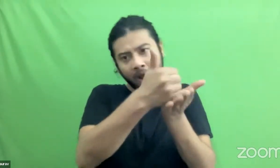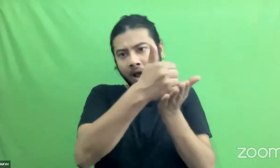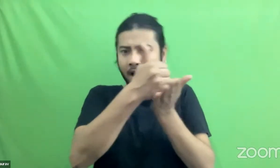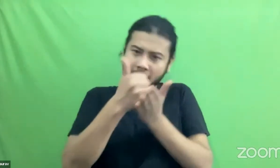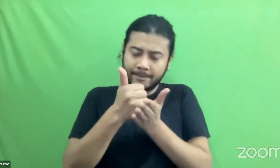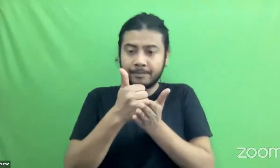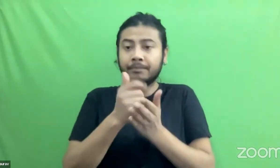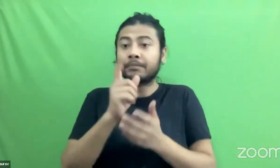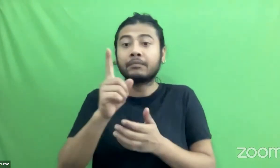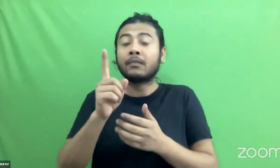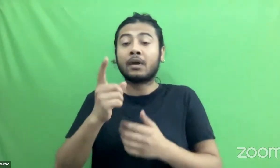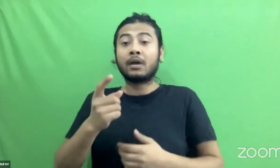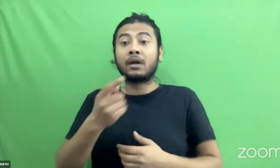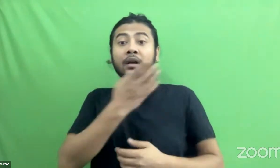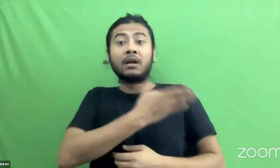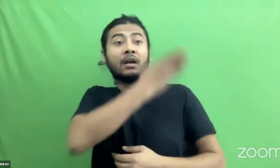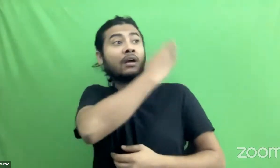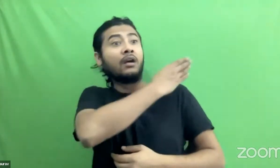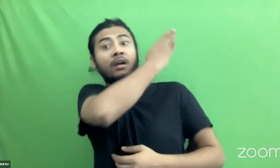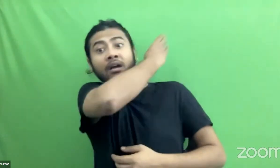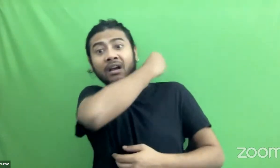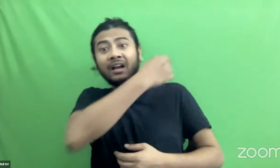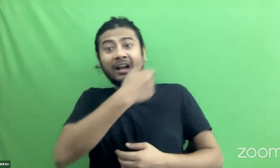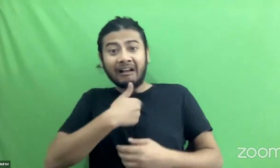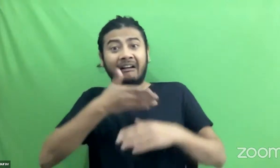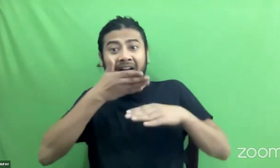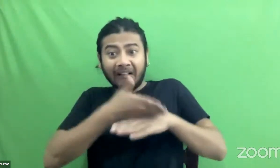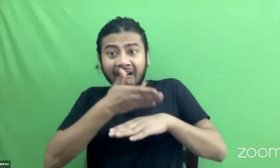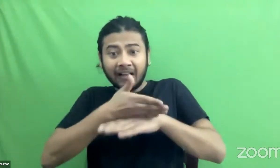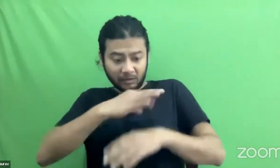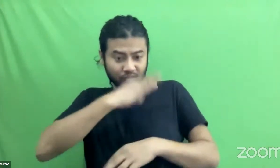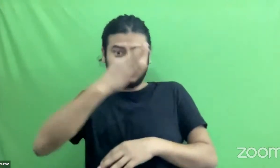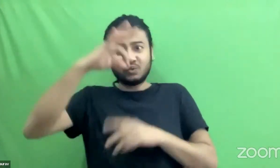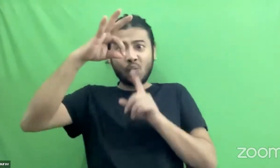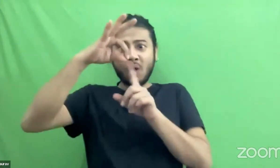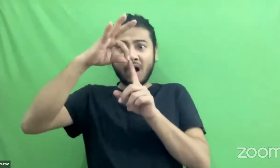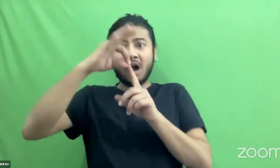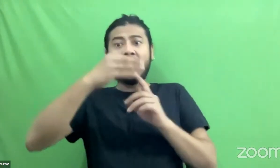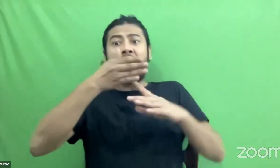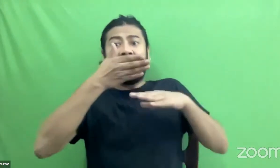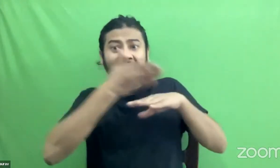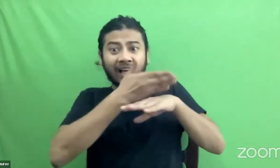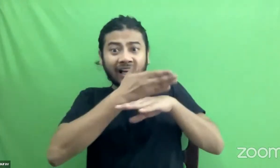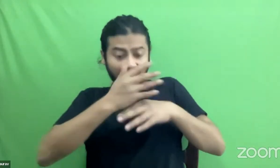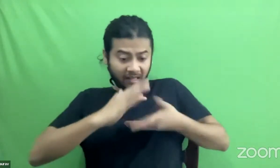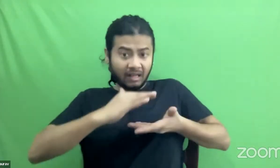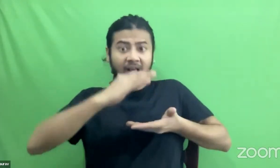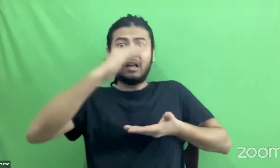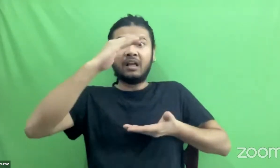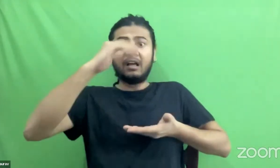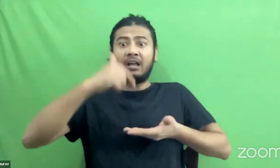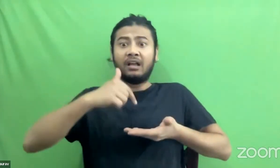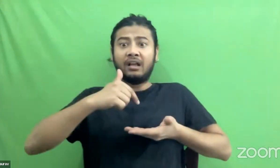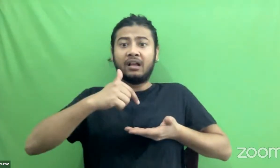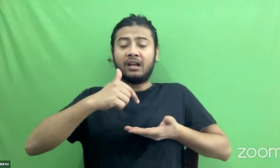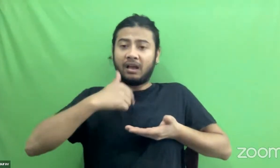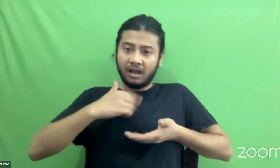Only Krishna can remove, break the cycle of birth and death. You are coming, taking this birth, then growing up,